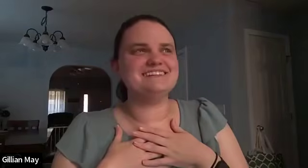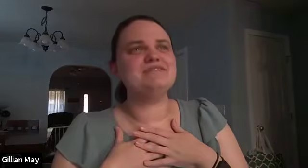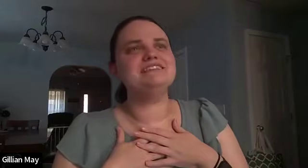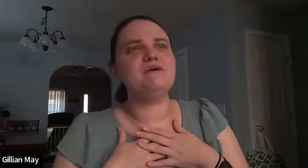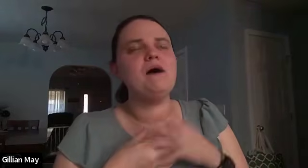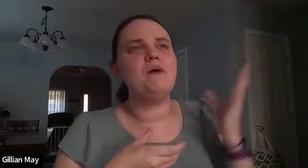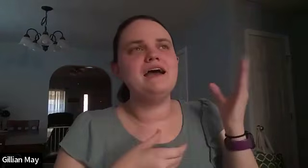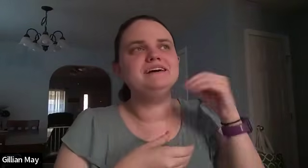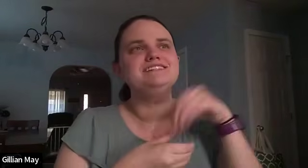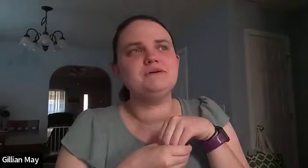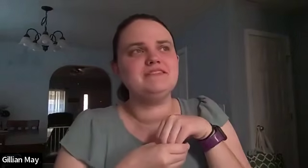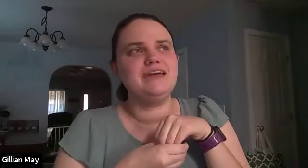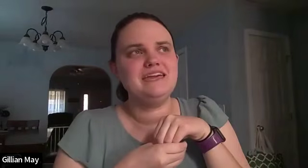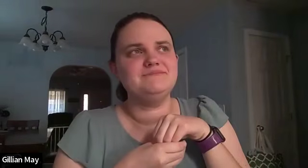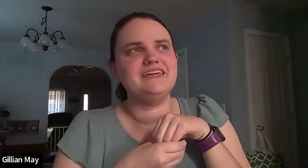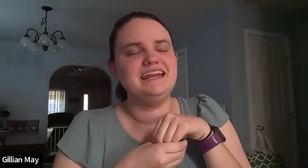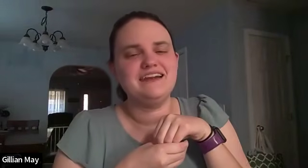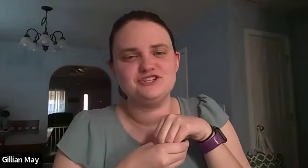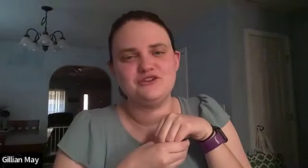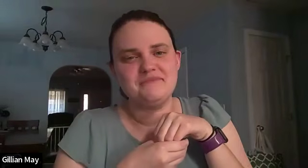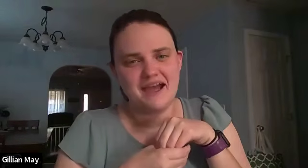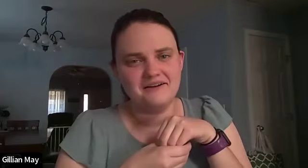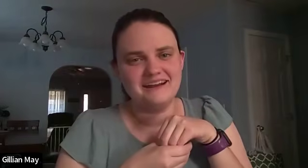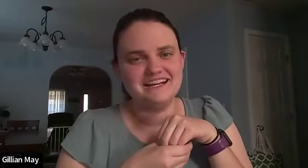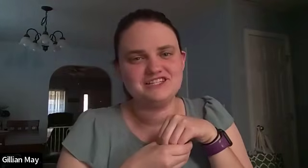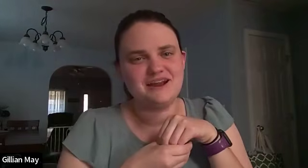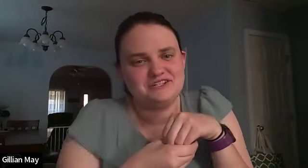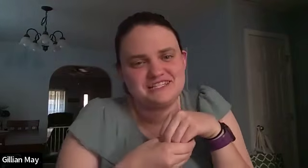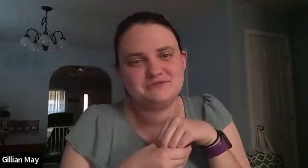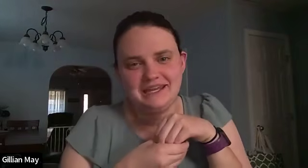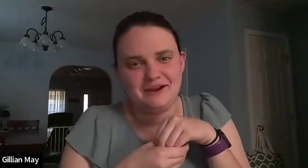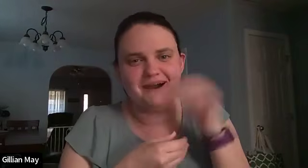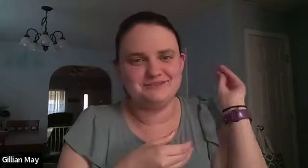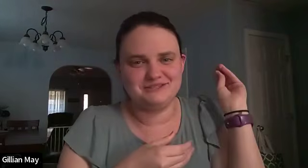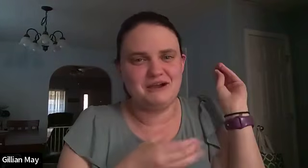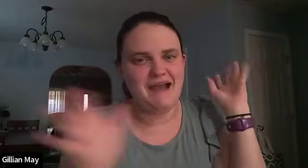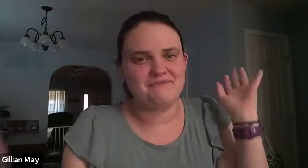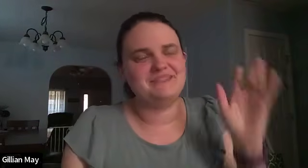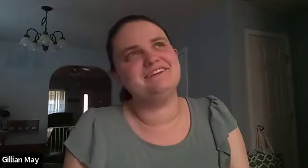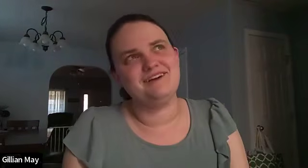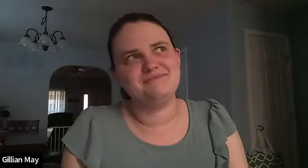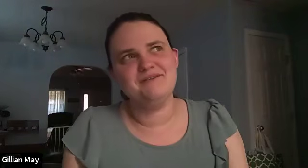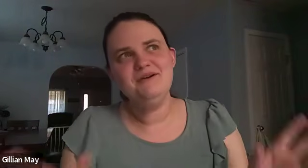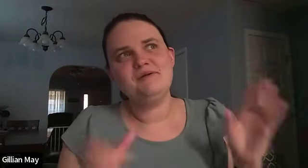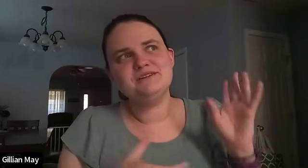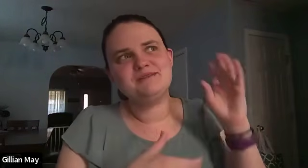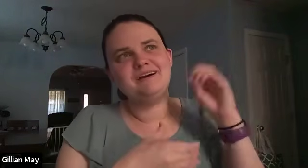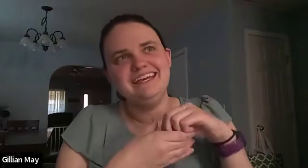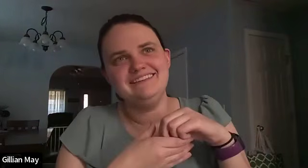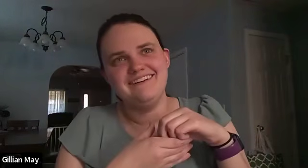was because I was like, well, why am I showing them in, but then I never show them out? And I just thought I would, since we're here, might as well show out. But then I thought about, well, we're talking about